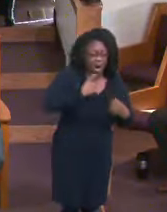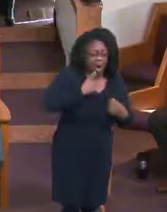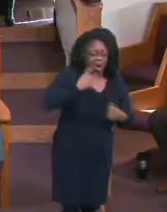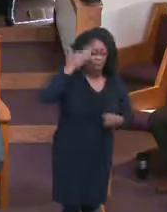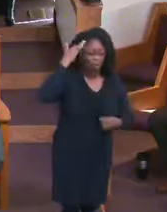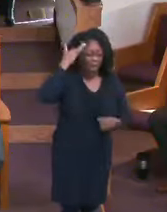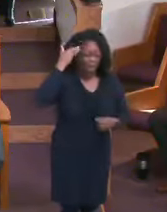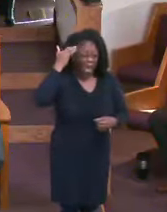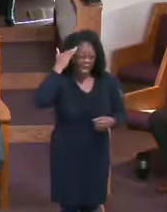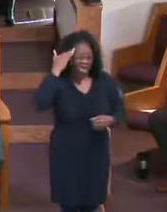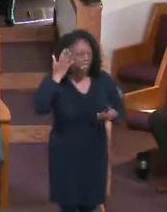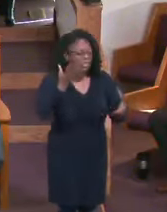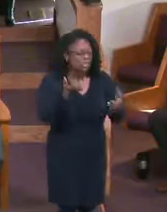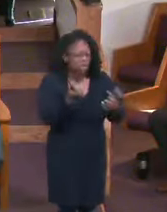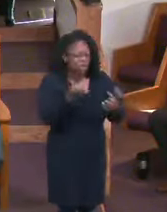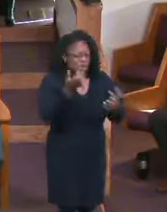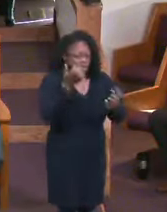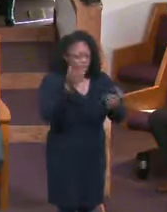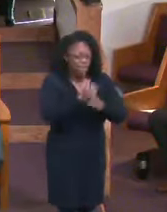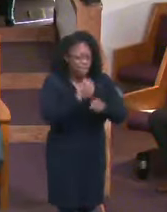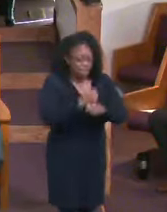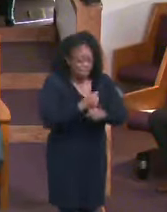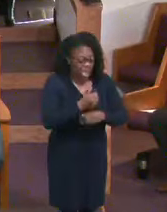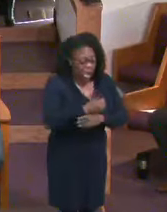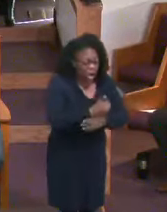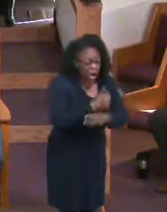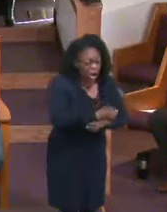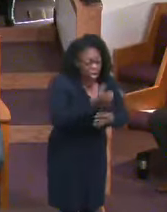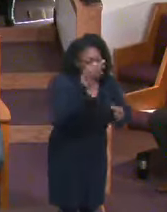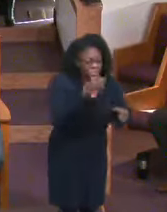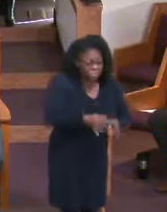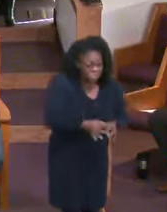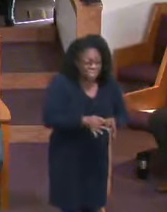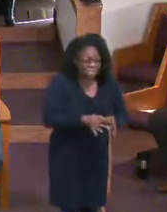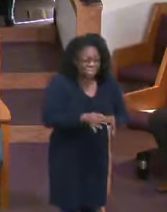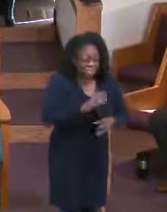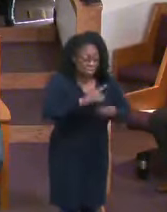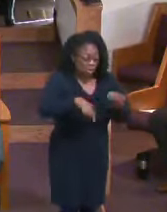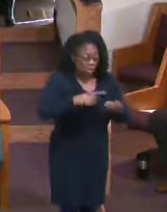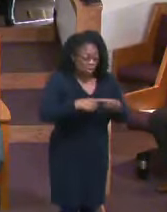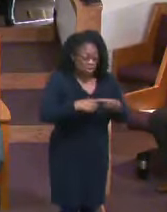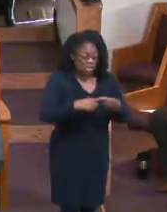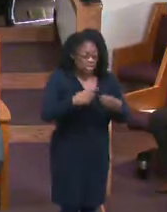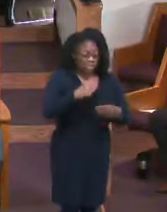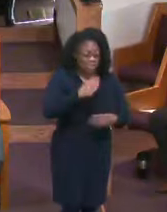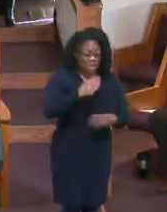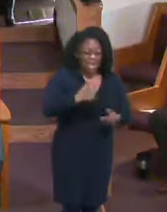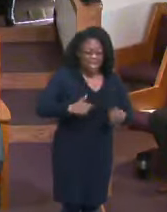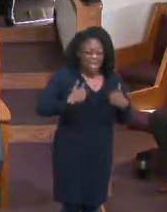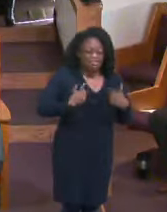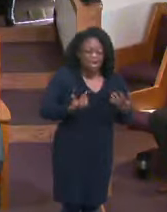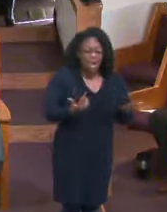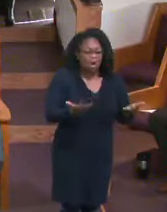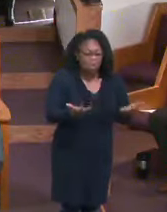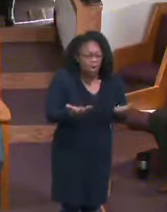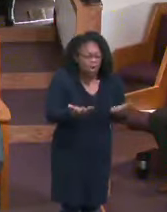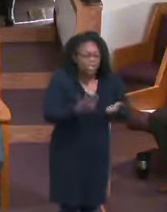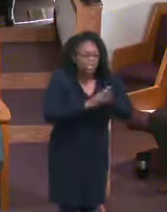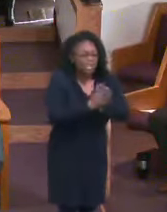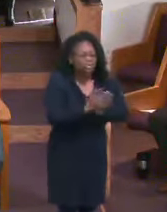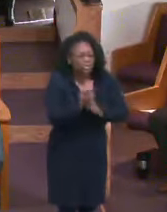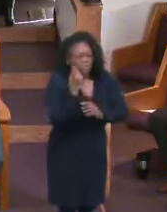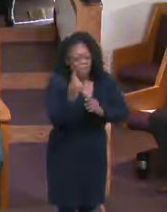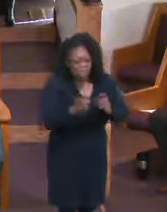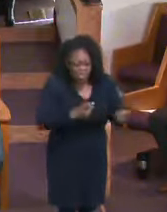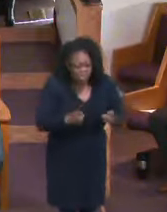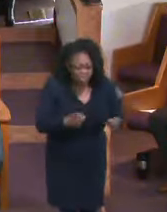decisions. When it comes to do with my life, I want to be the one in control." Well, decades earlier, old Blue Eyes